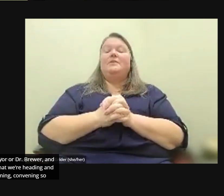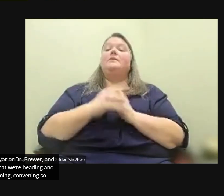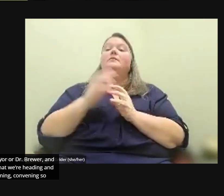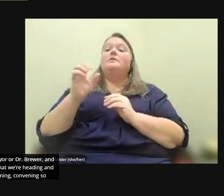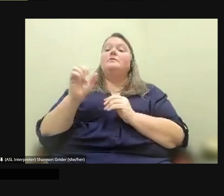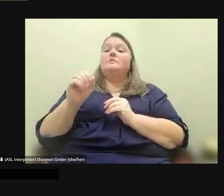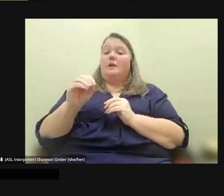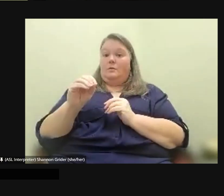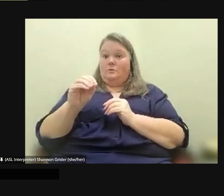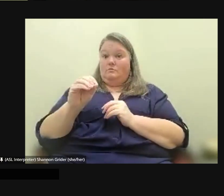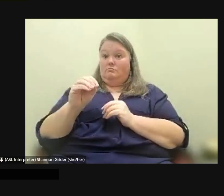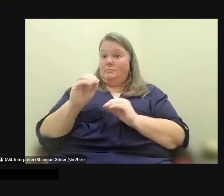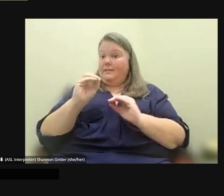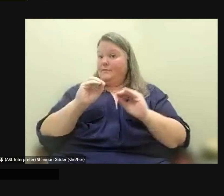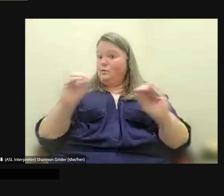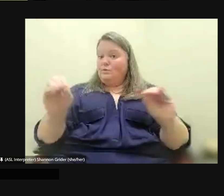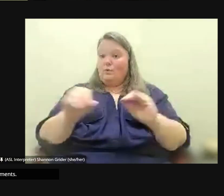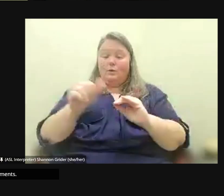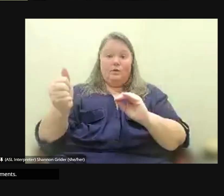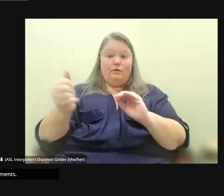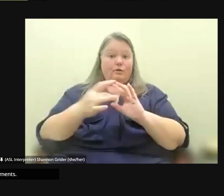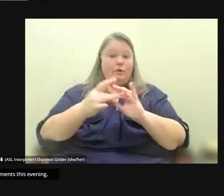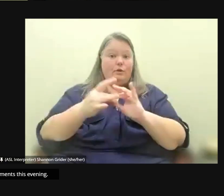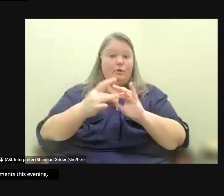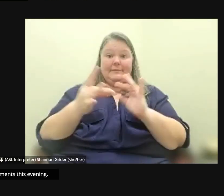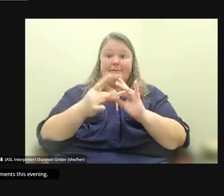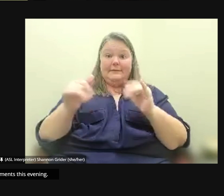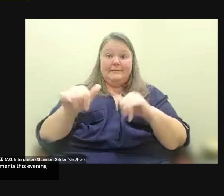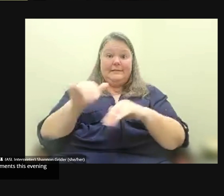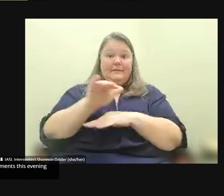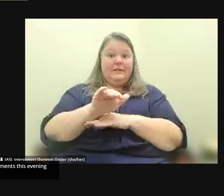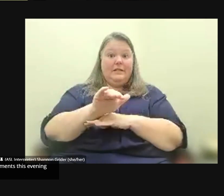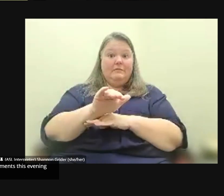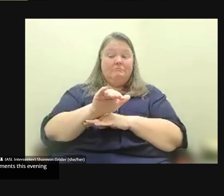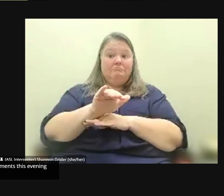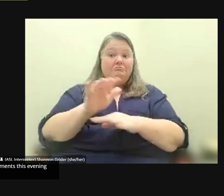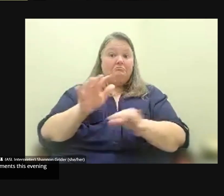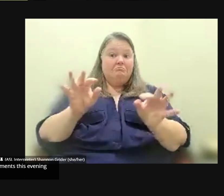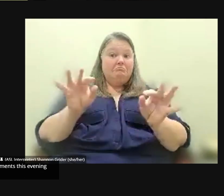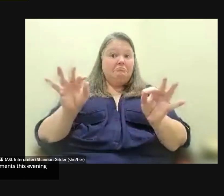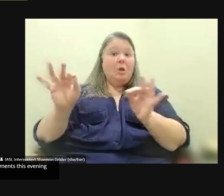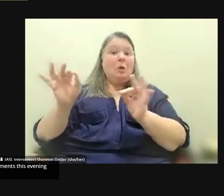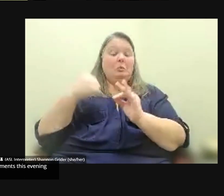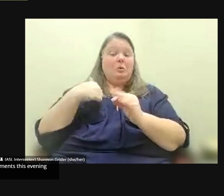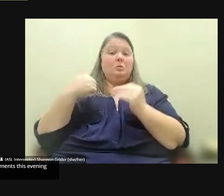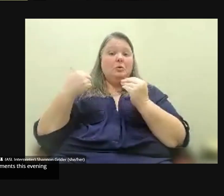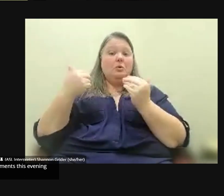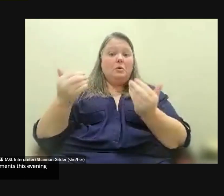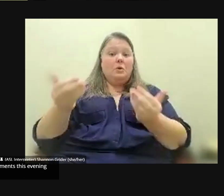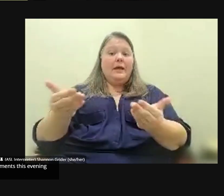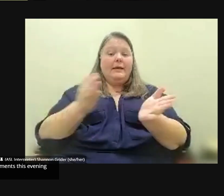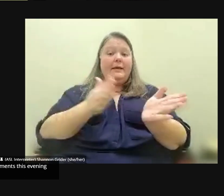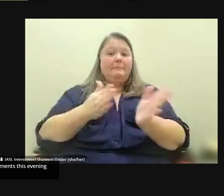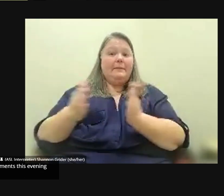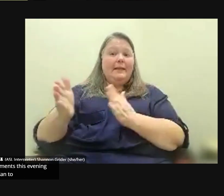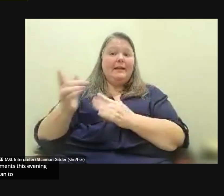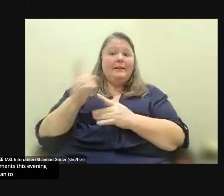there are no other comments this evening, we'll go ahead and we will plan to adjourn